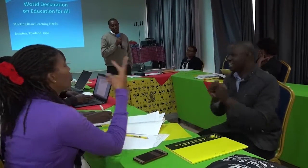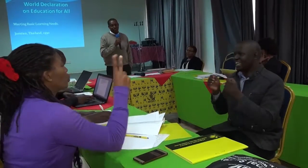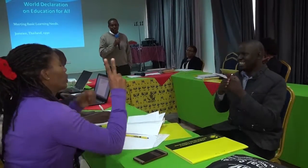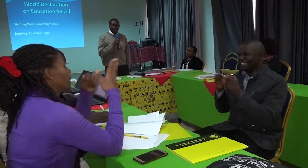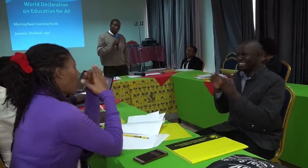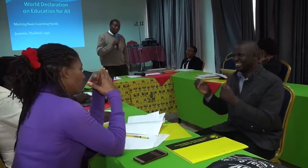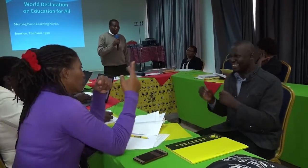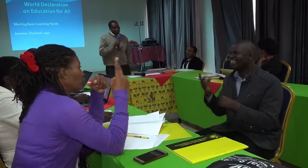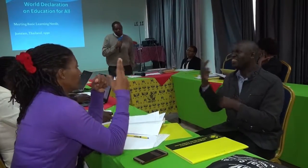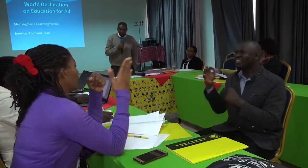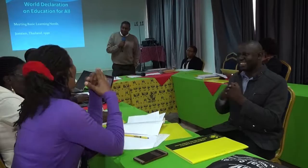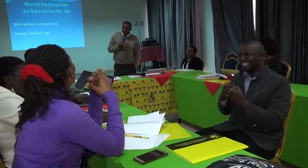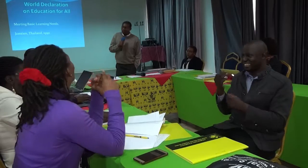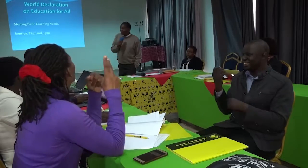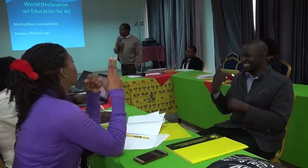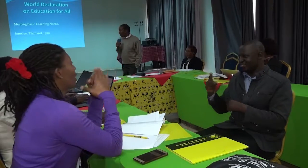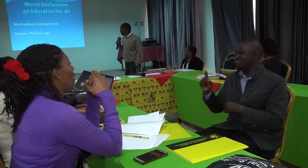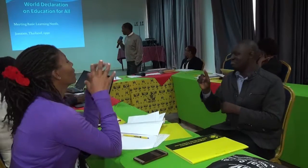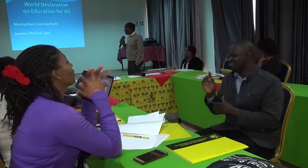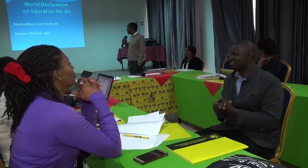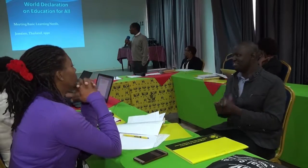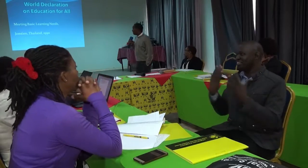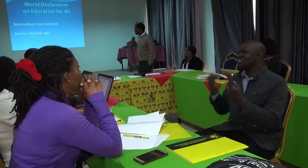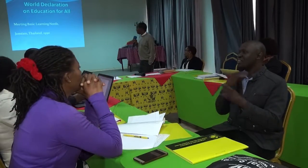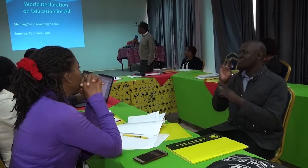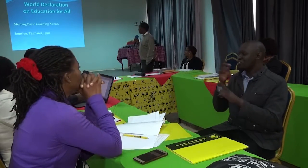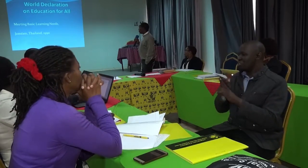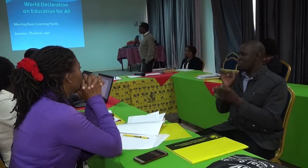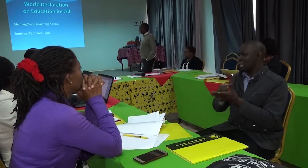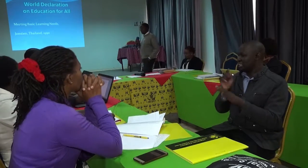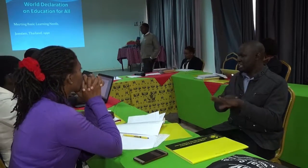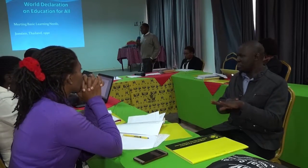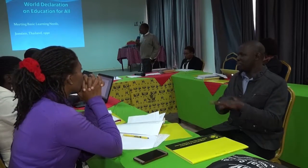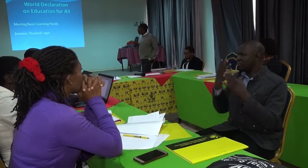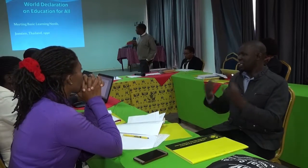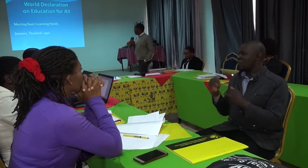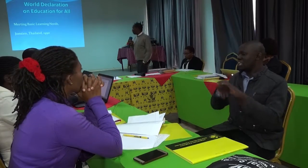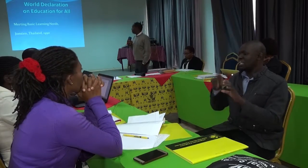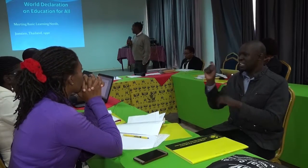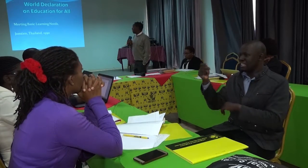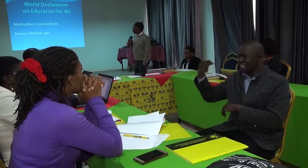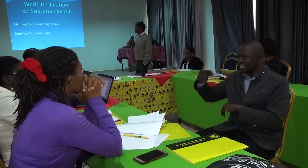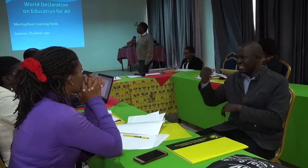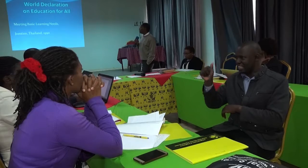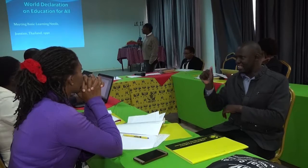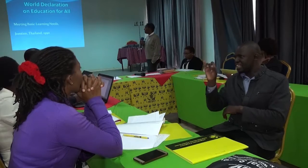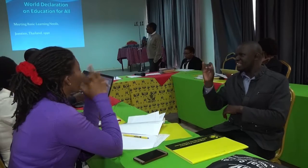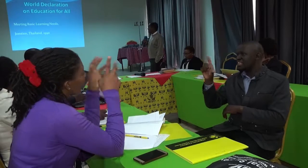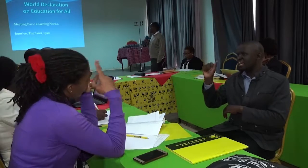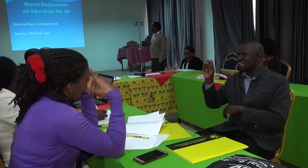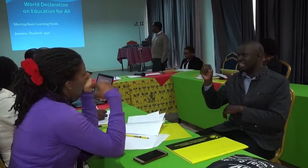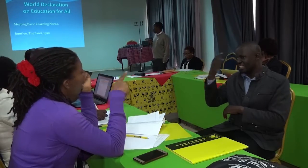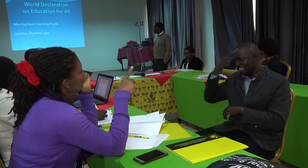28. Let us look at it from that time. So in Thailand, there was a World